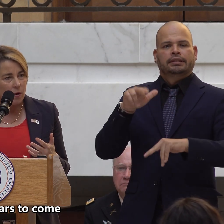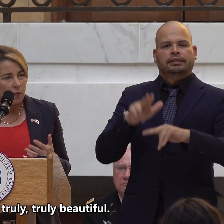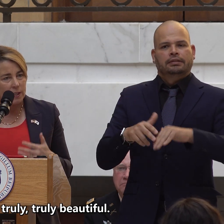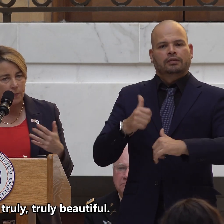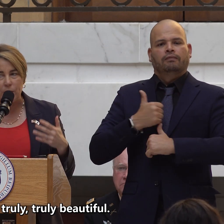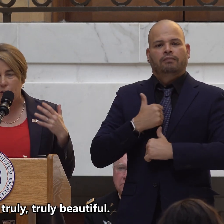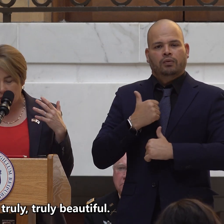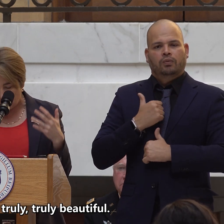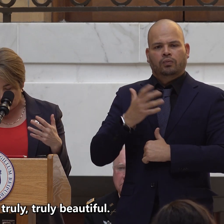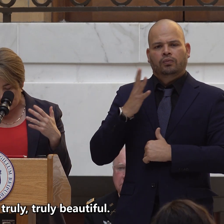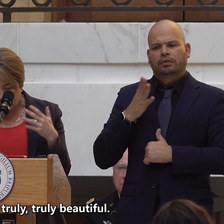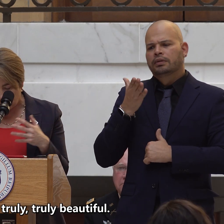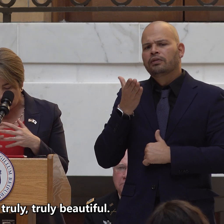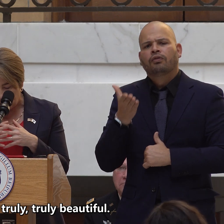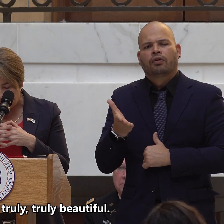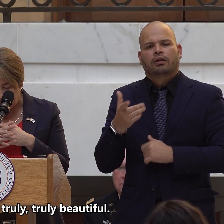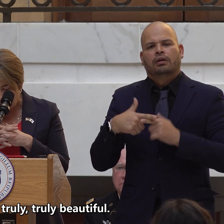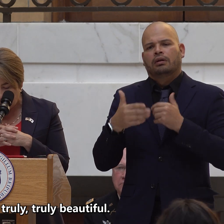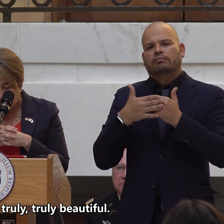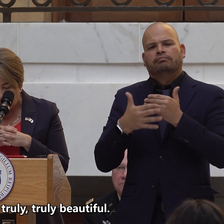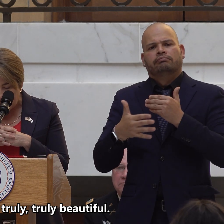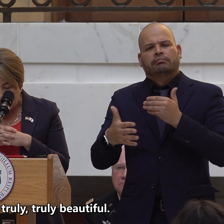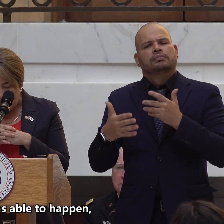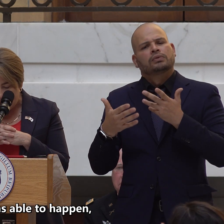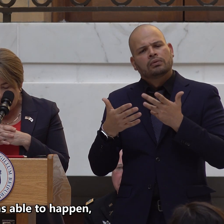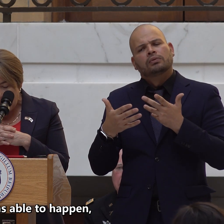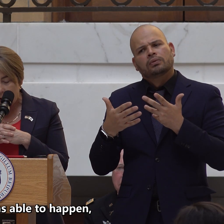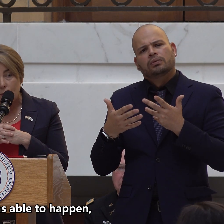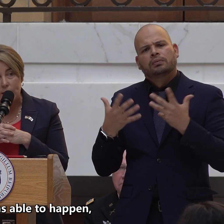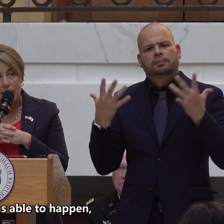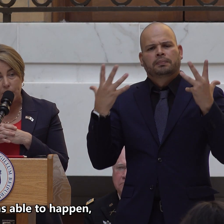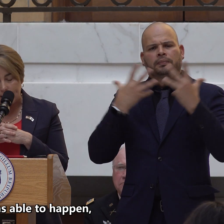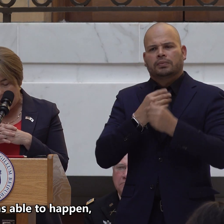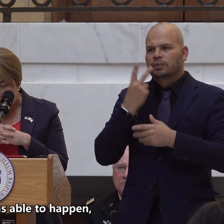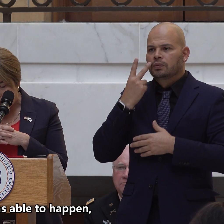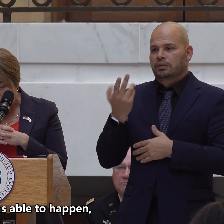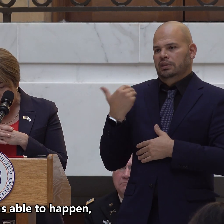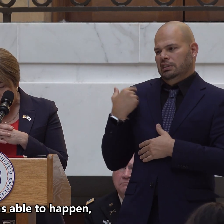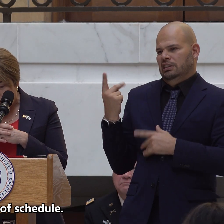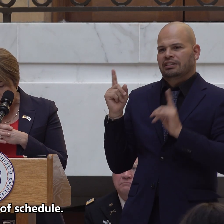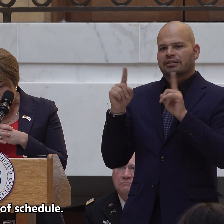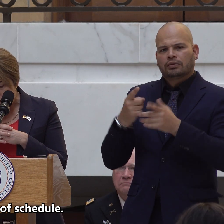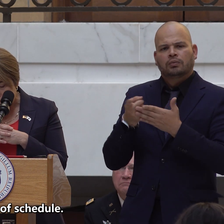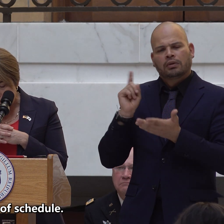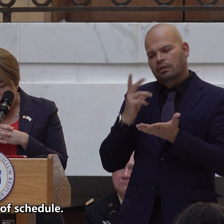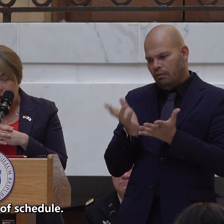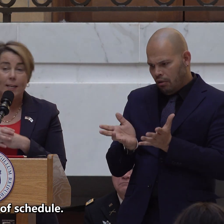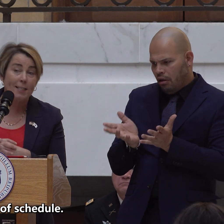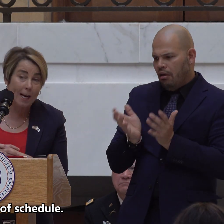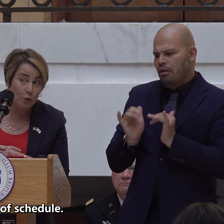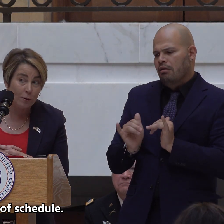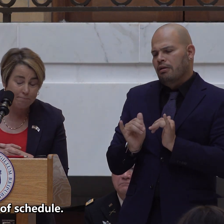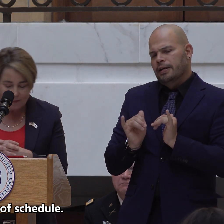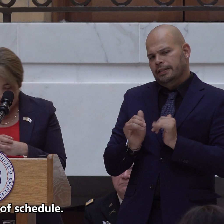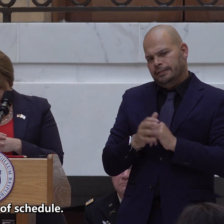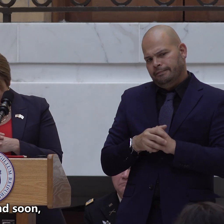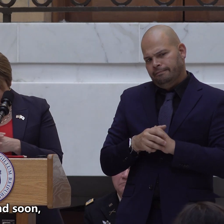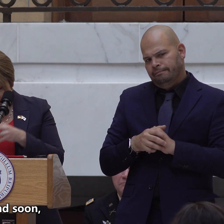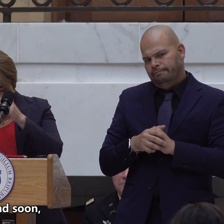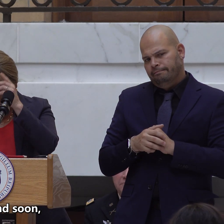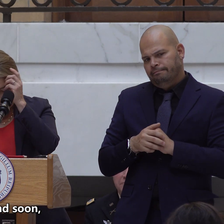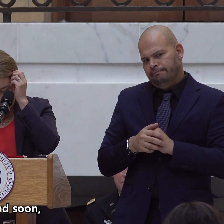come, was something truly, truly beautiful. And that was able to happen ahead of schedule,